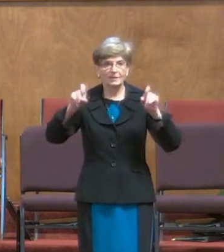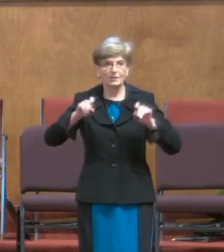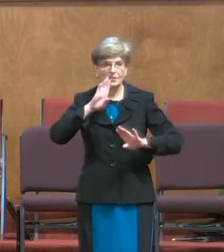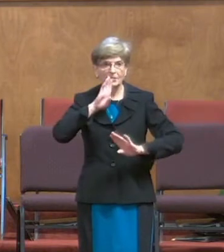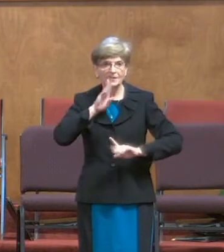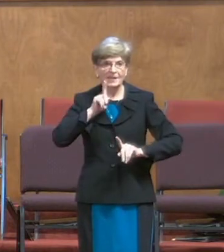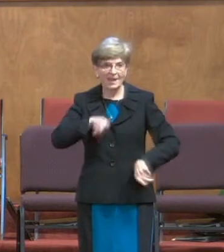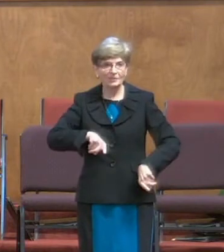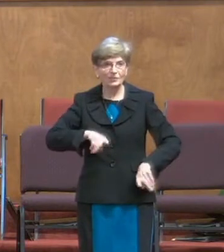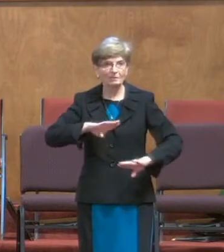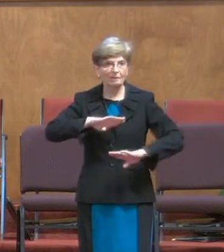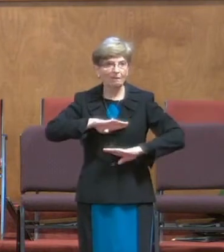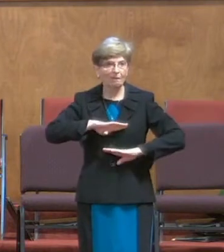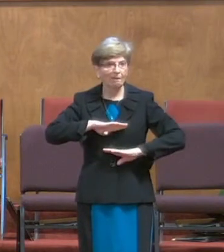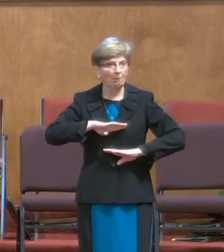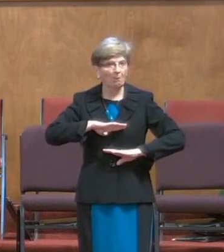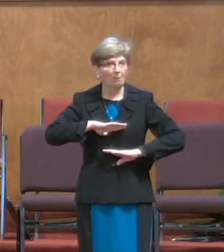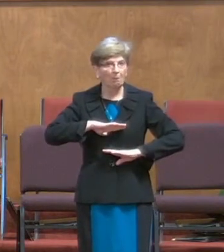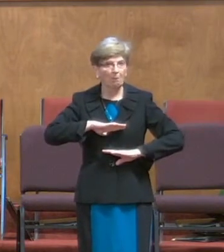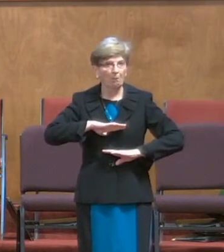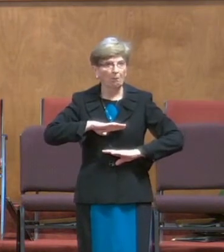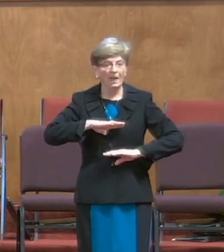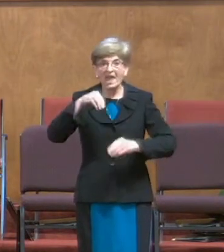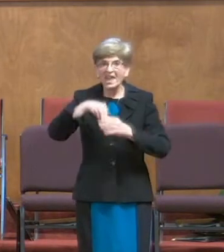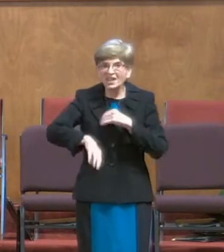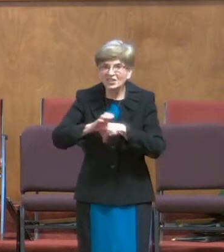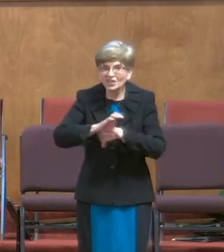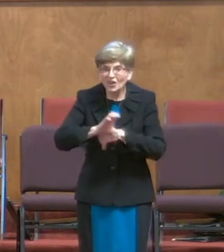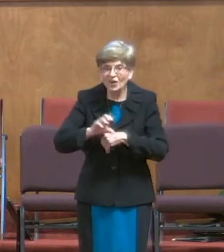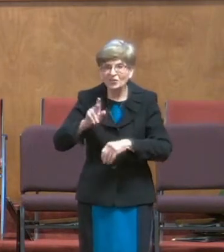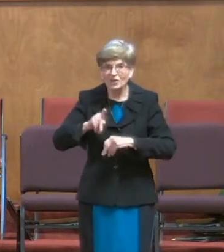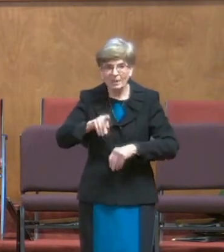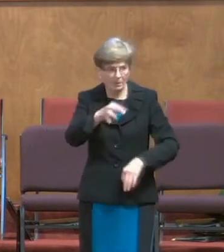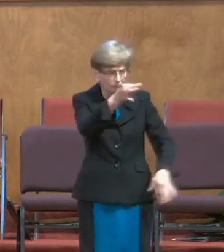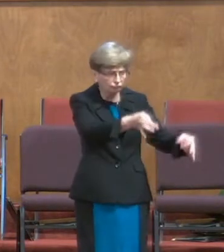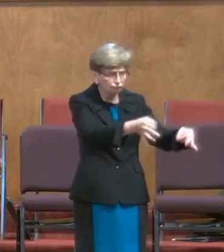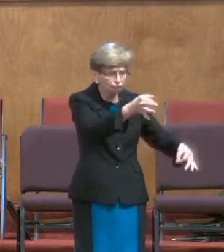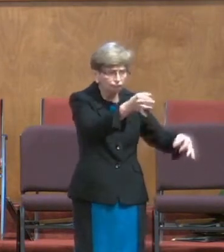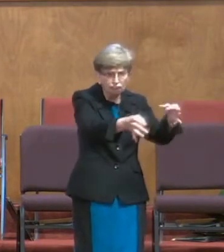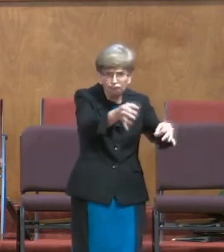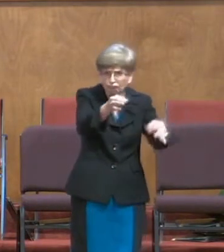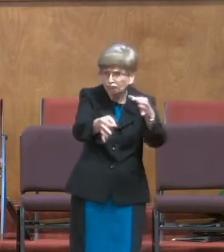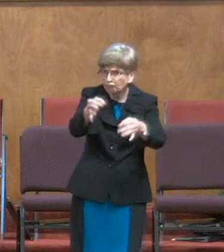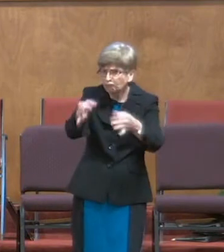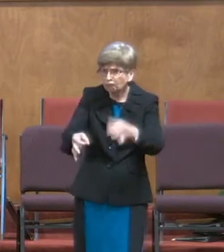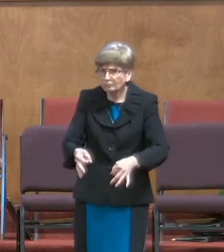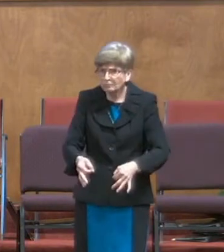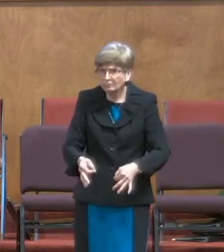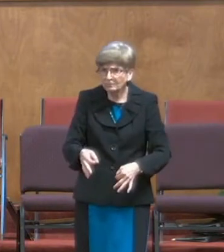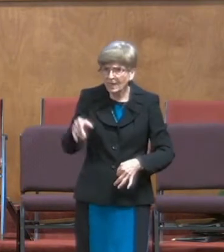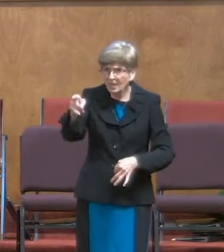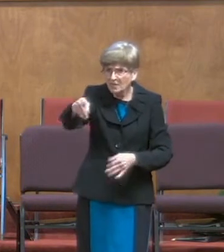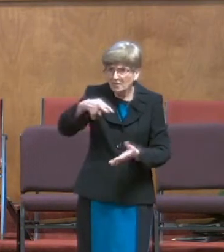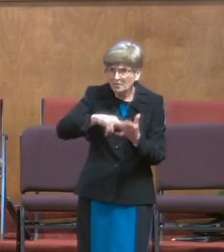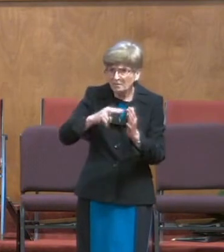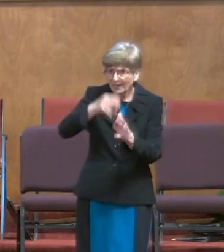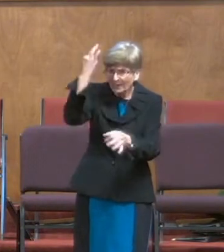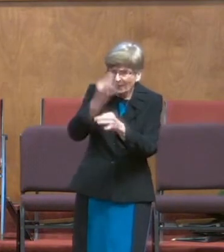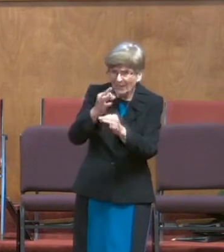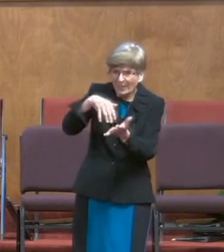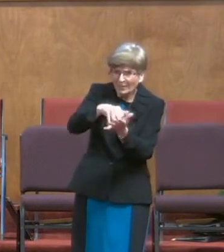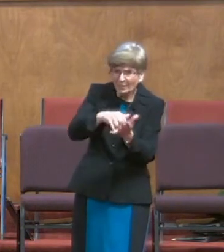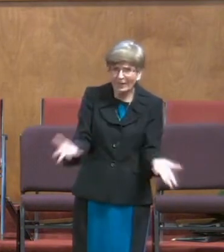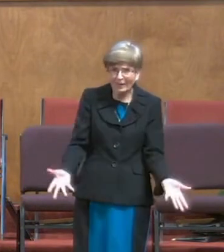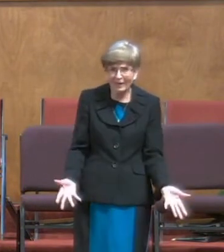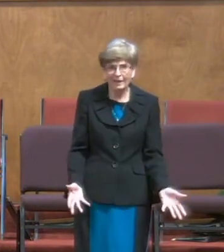people who would judge you unnecessarily if you expressed that you have had doubts and questions in your faith journey. And that is